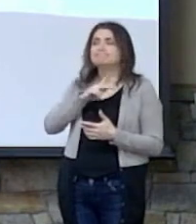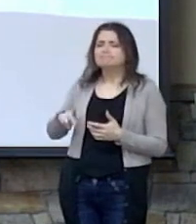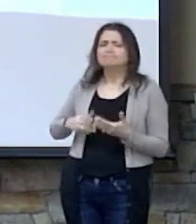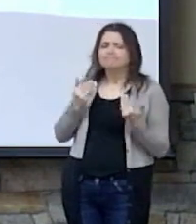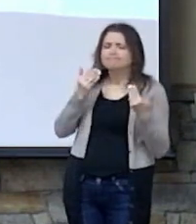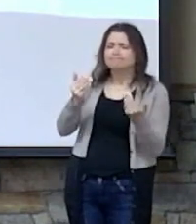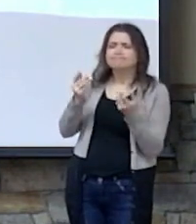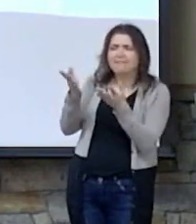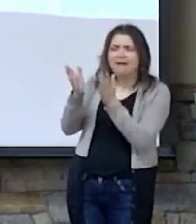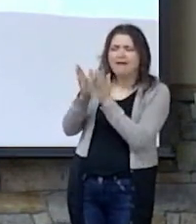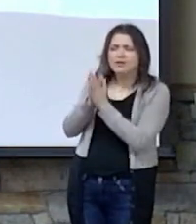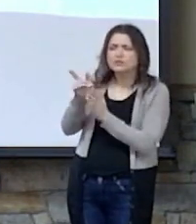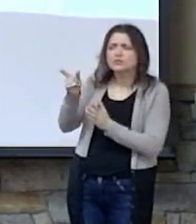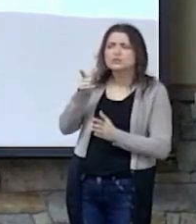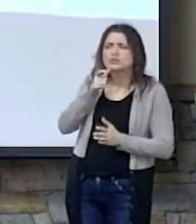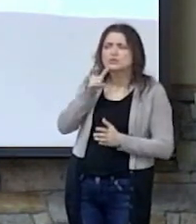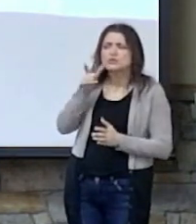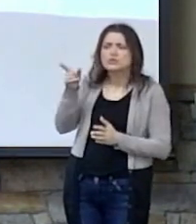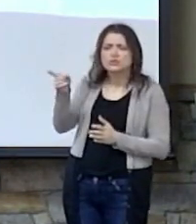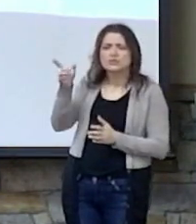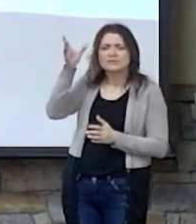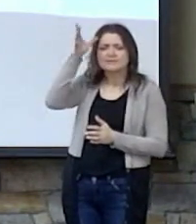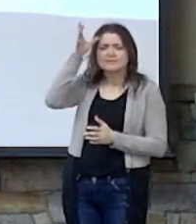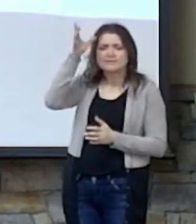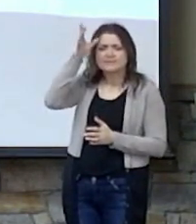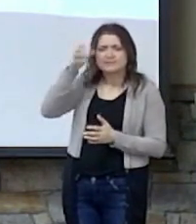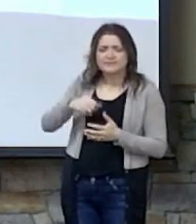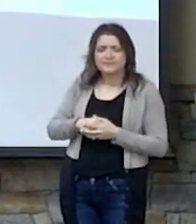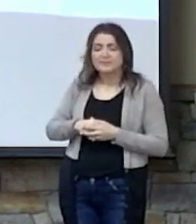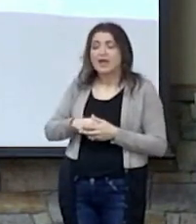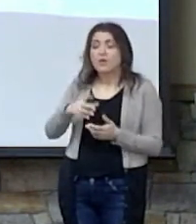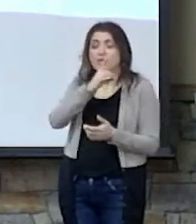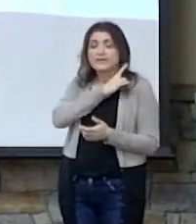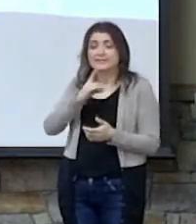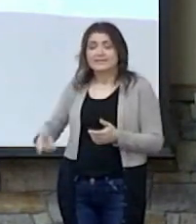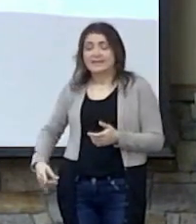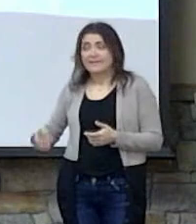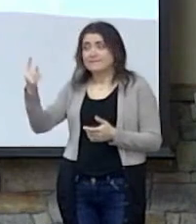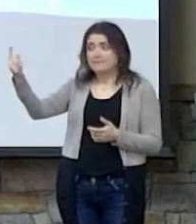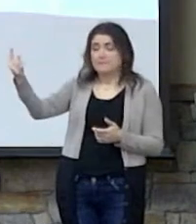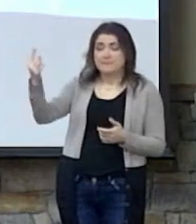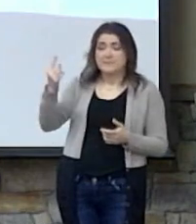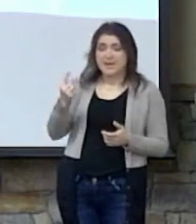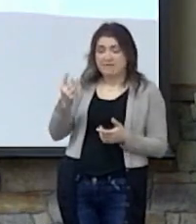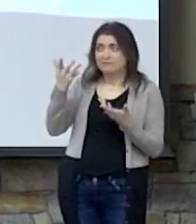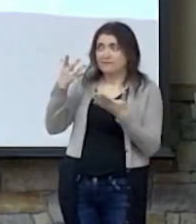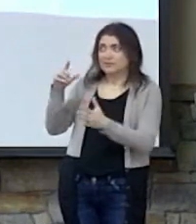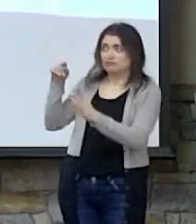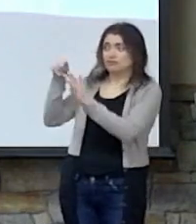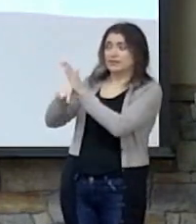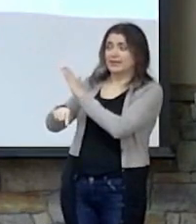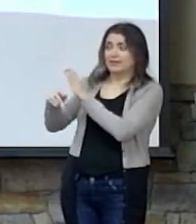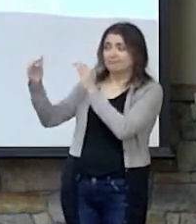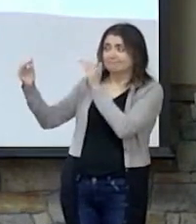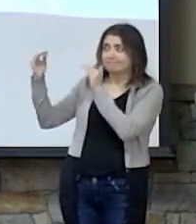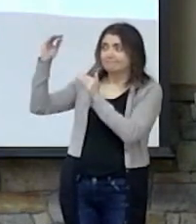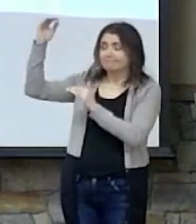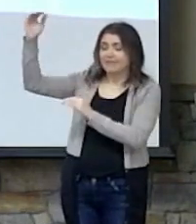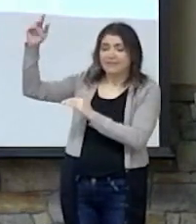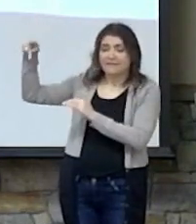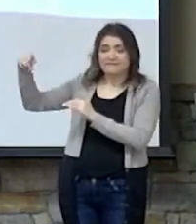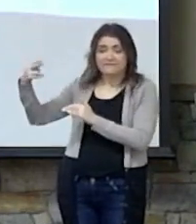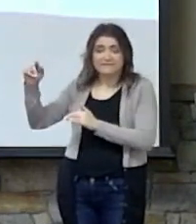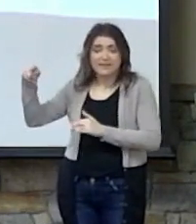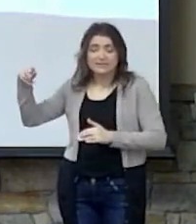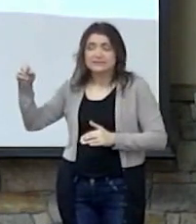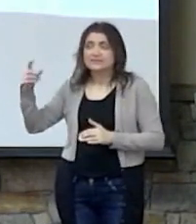Inquire whose son the boy is. And as soon as David returned from striking down the Philistine, Abner took him and